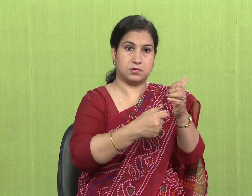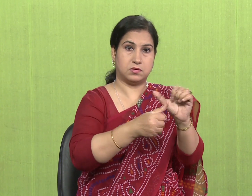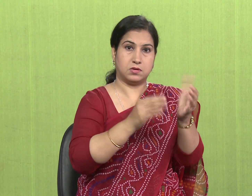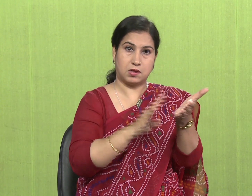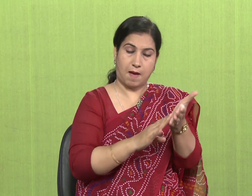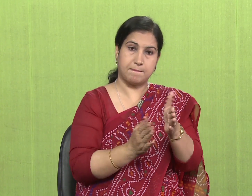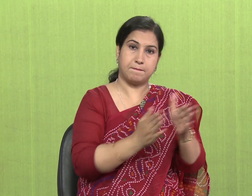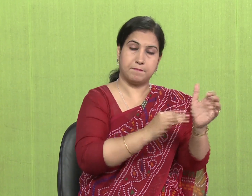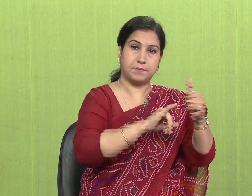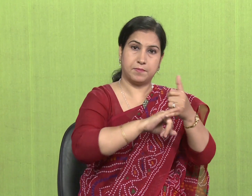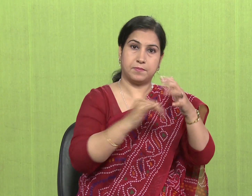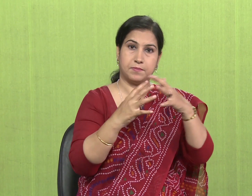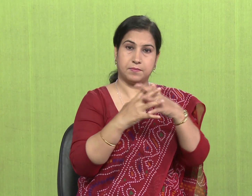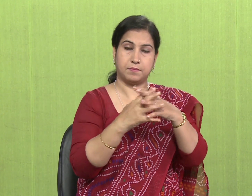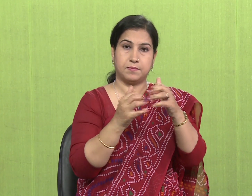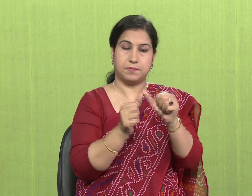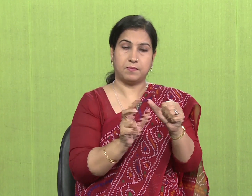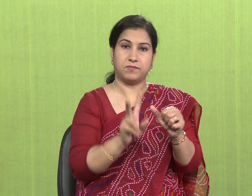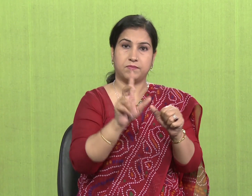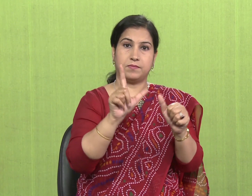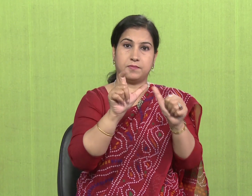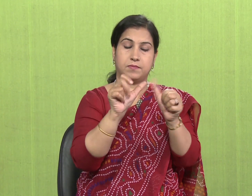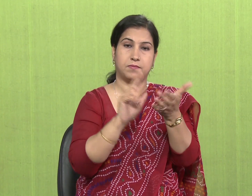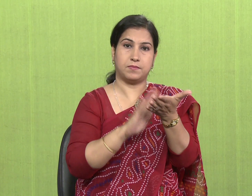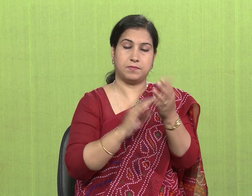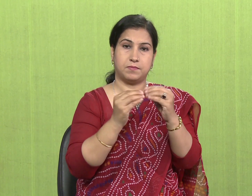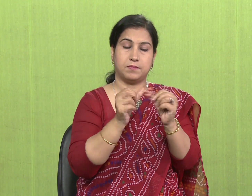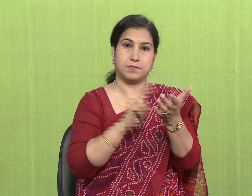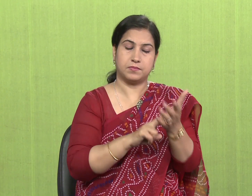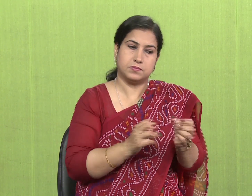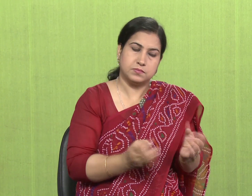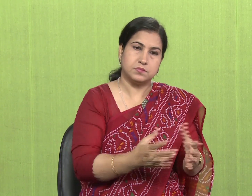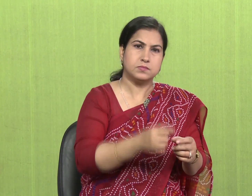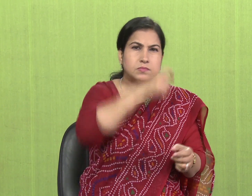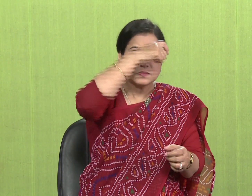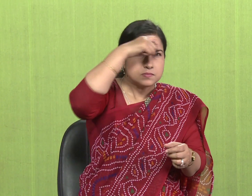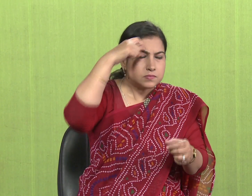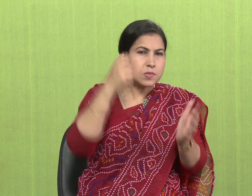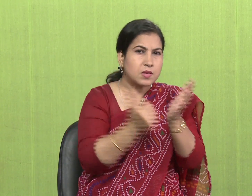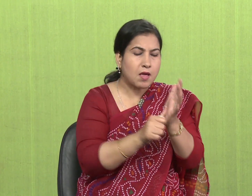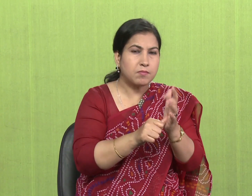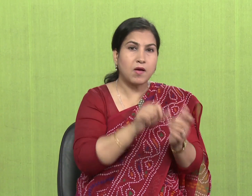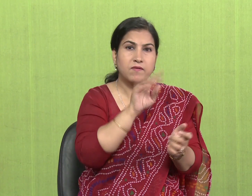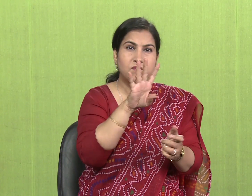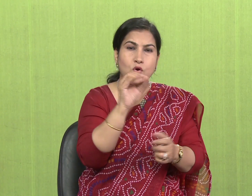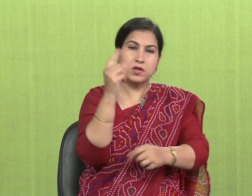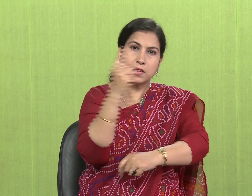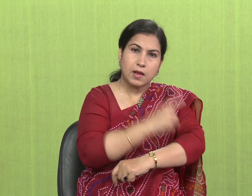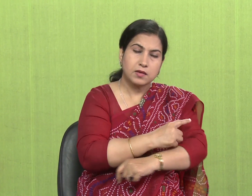which is organized every year during the summer month for 40 days in different